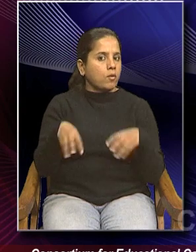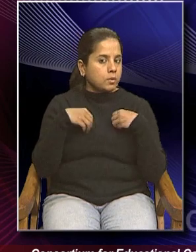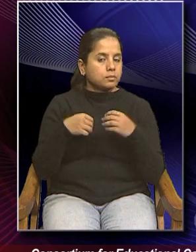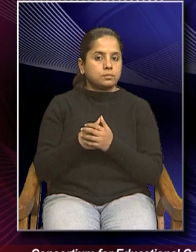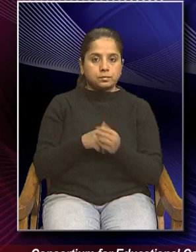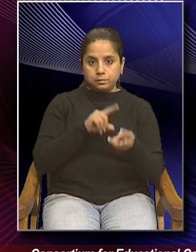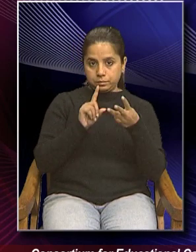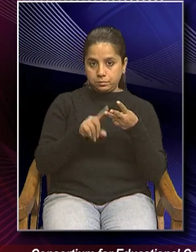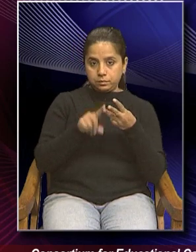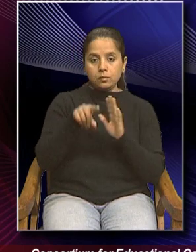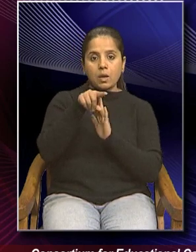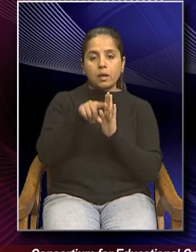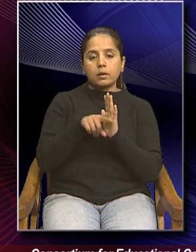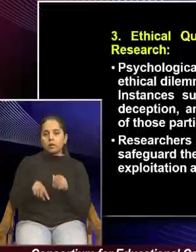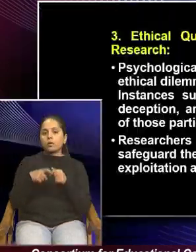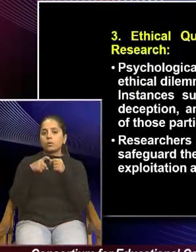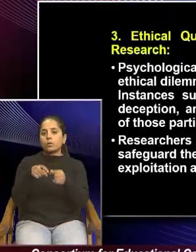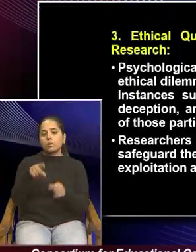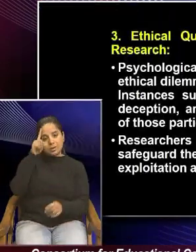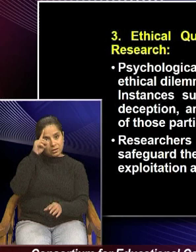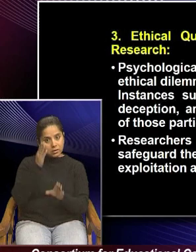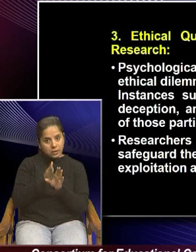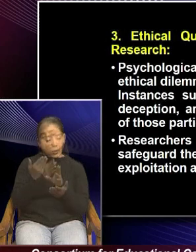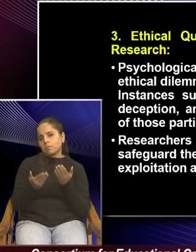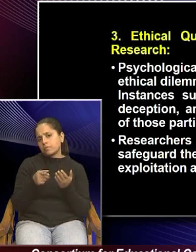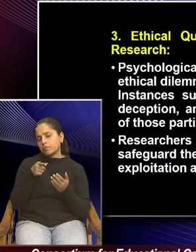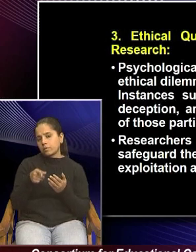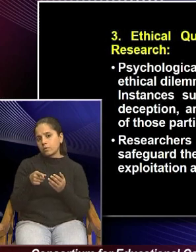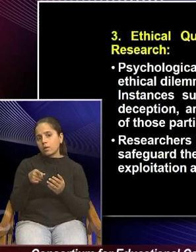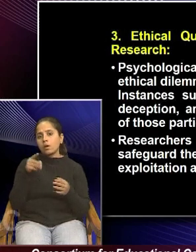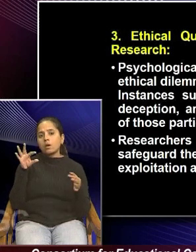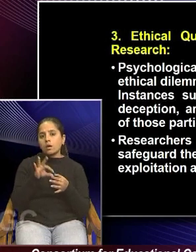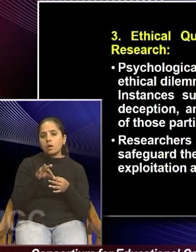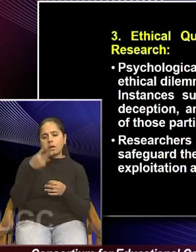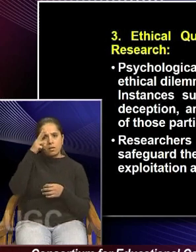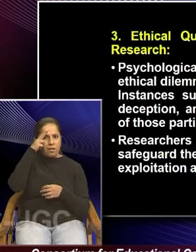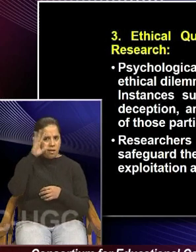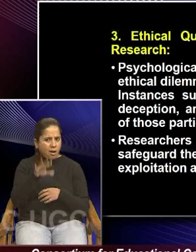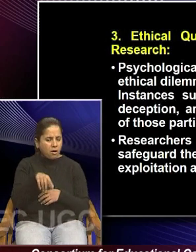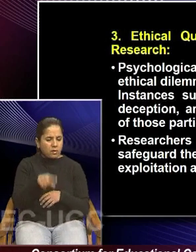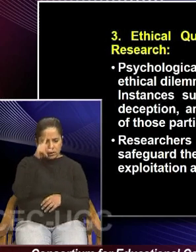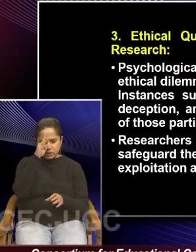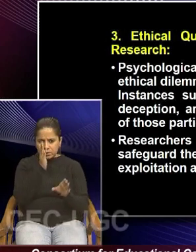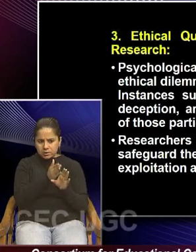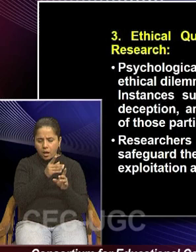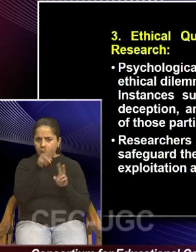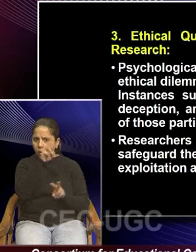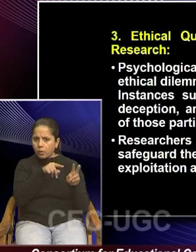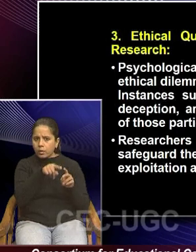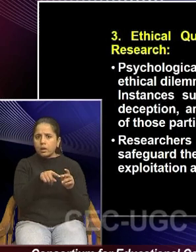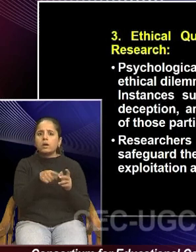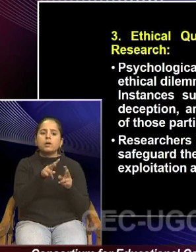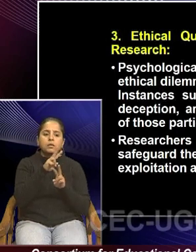The third ethical question in psychological research it relates to the dilemma that psychology researchers